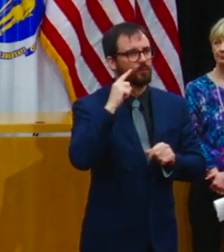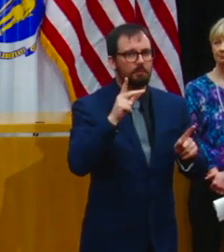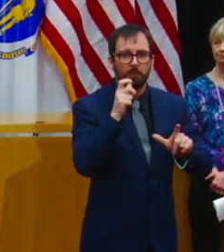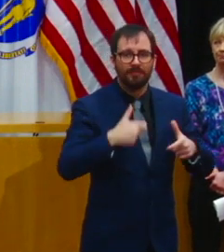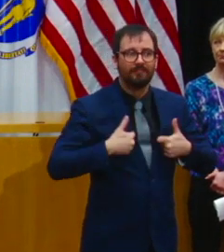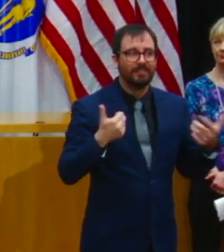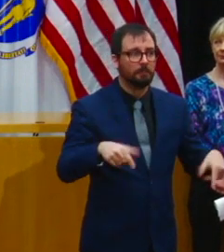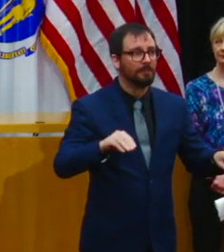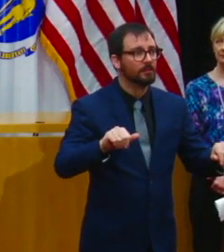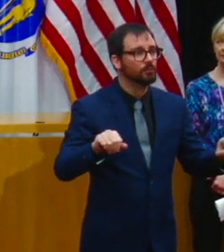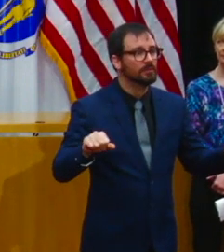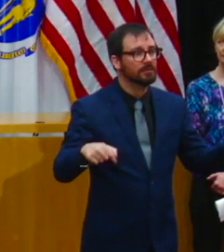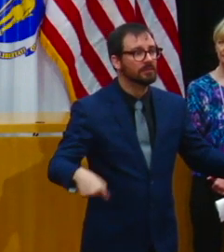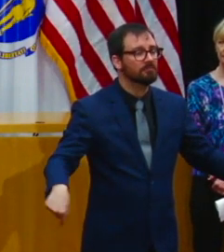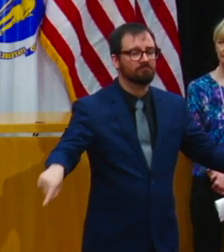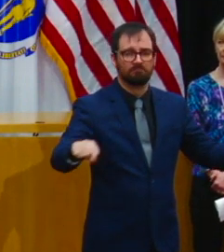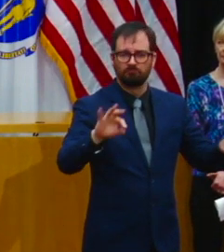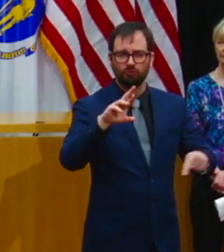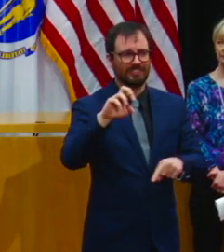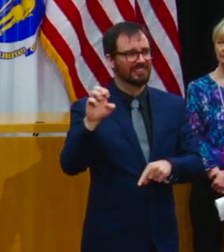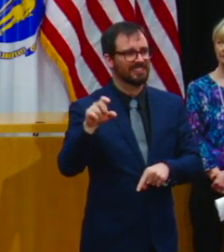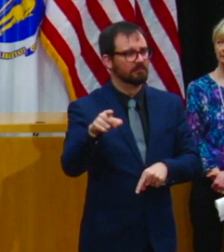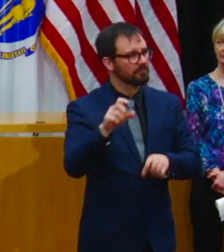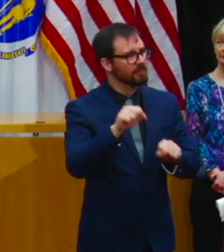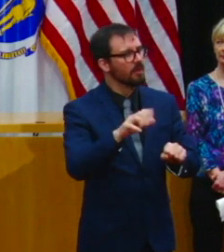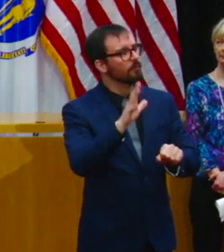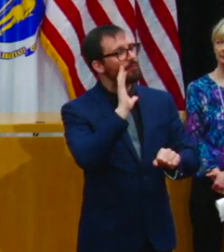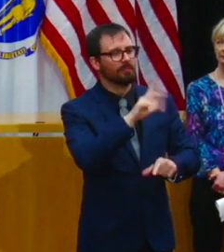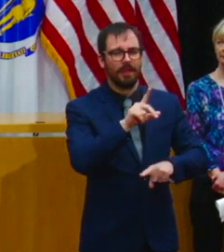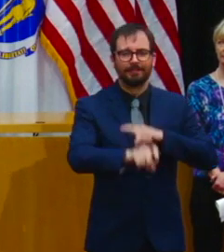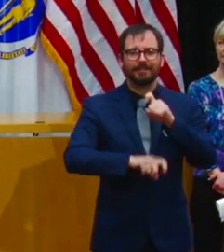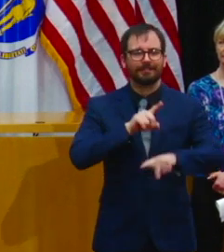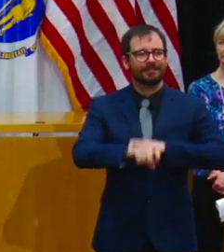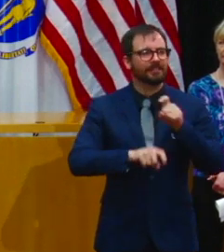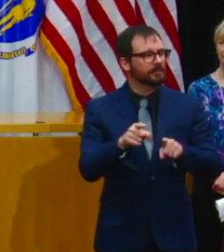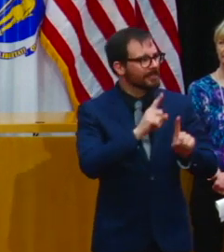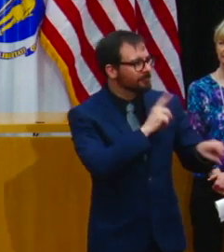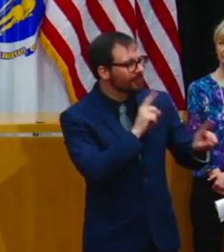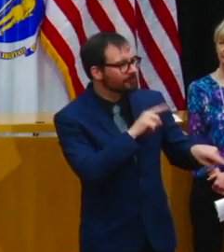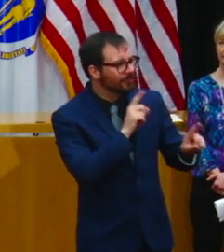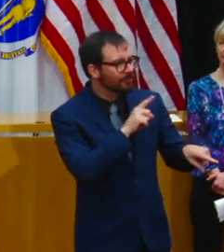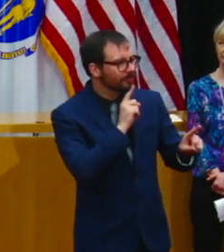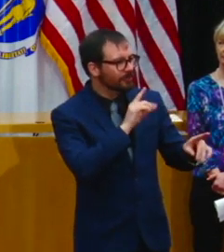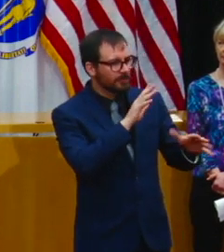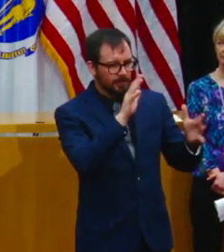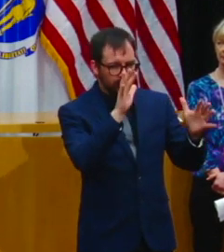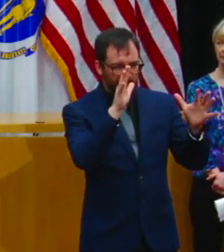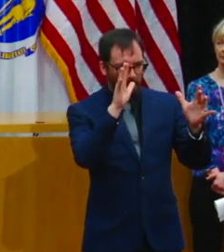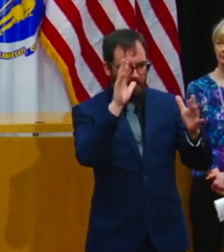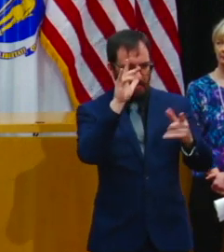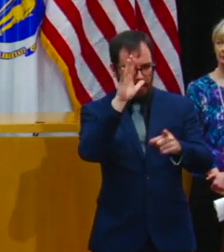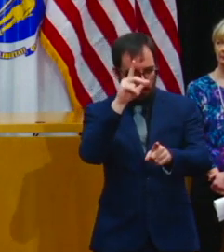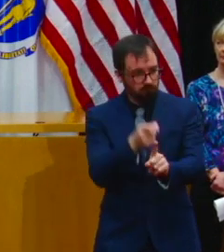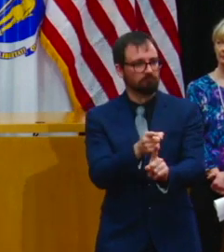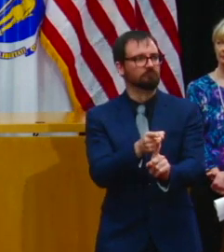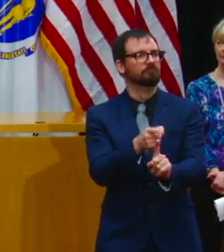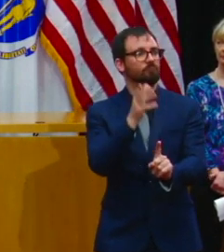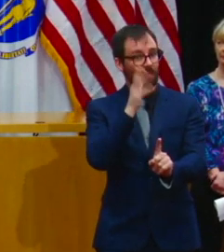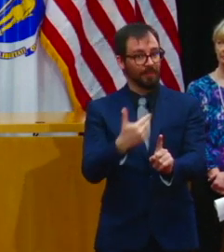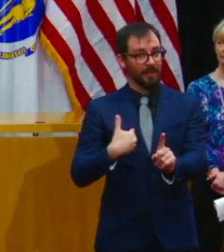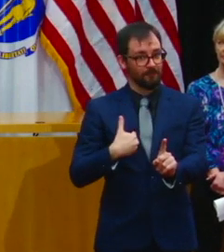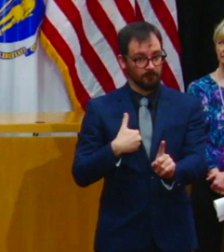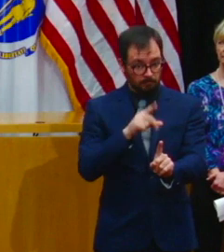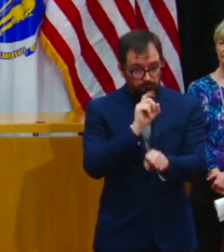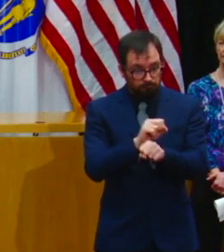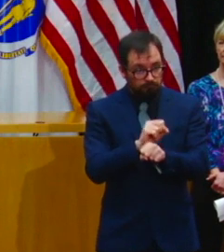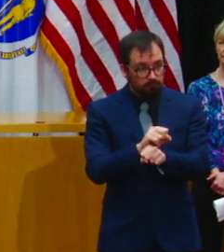When a user screens positive for COVID-19 symptoms or risk factors, they'll be directed to the most appropriate resources based